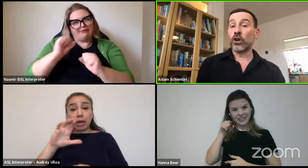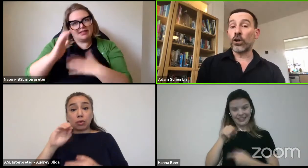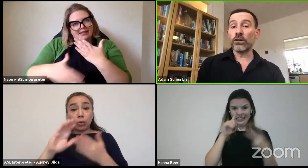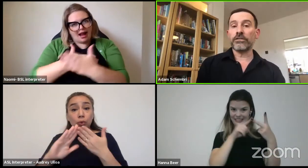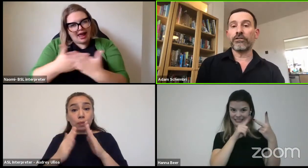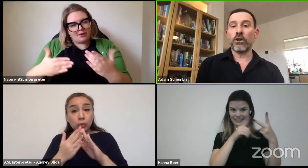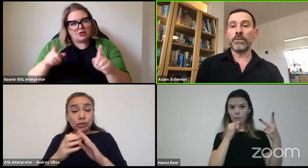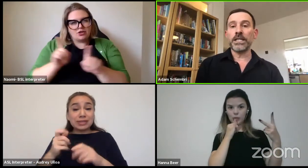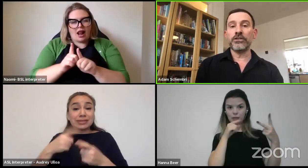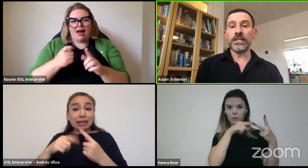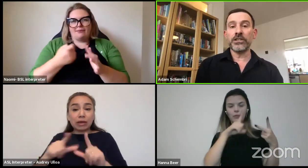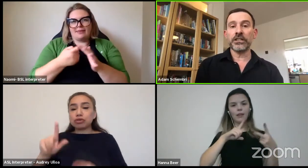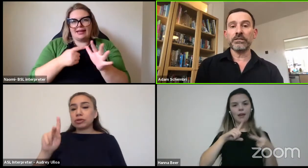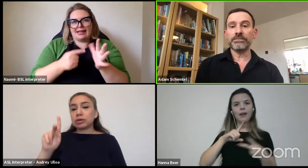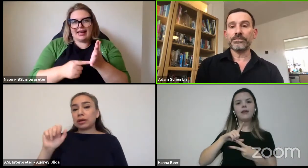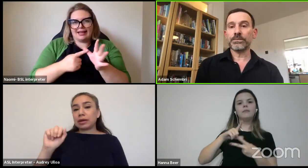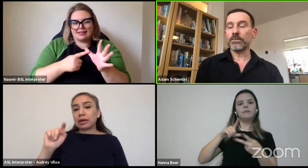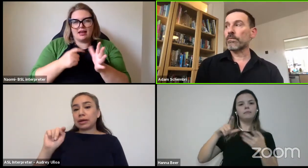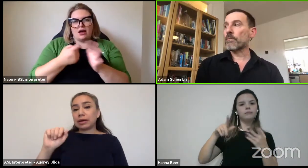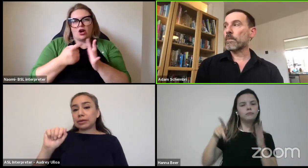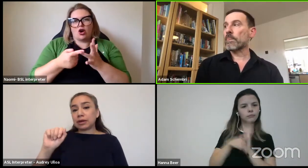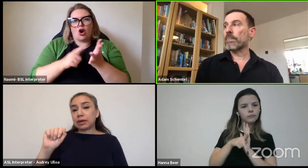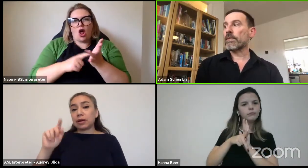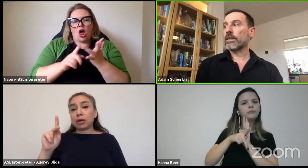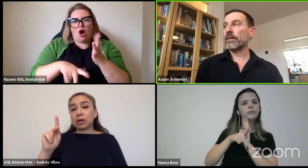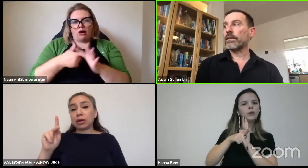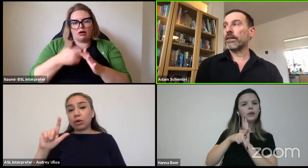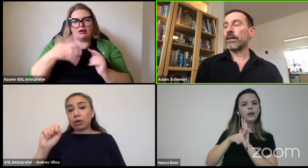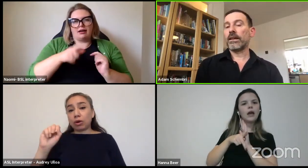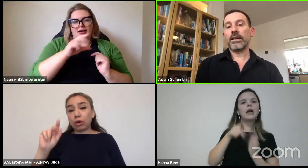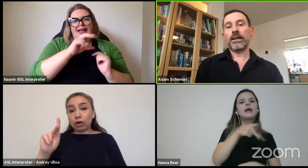Kata Kolok from Indonesia,